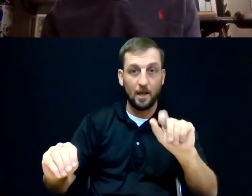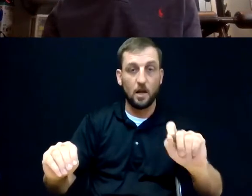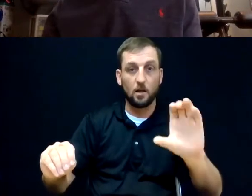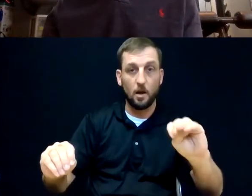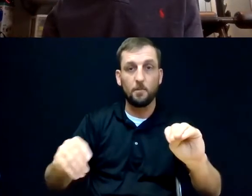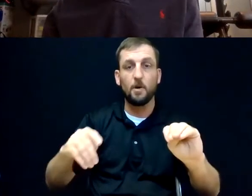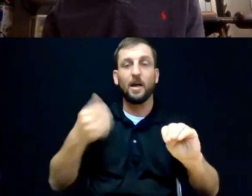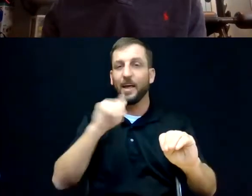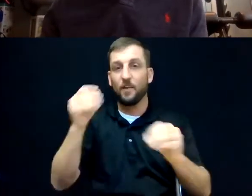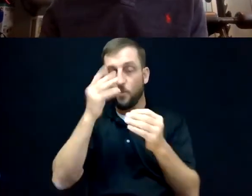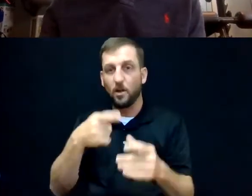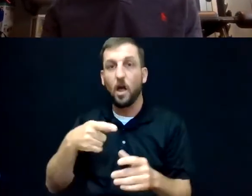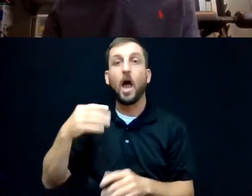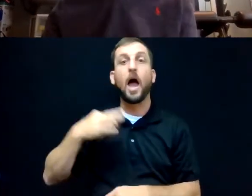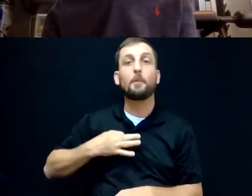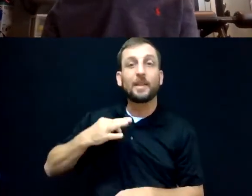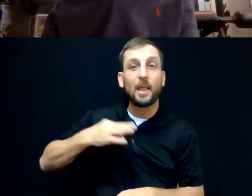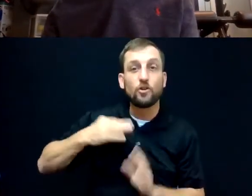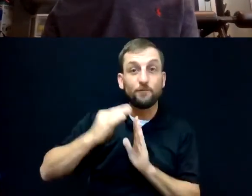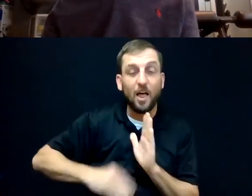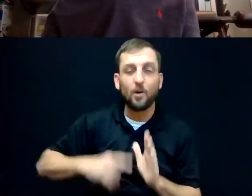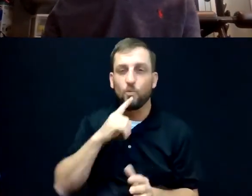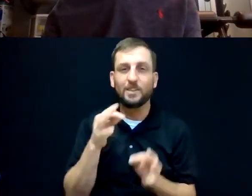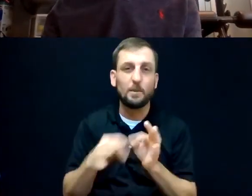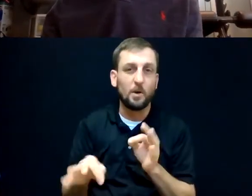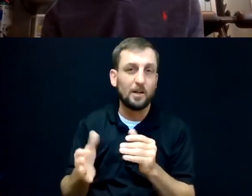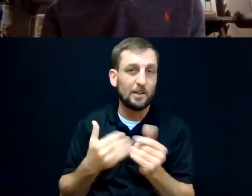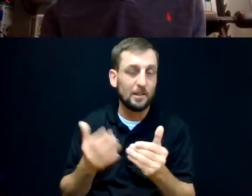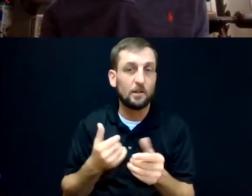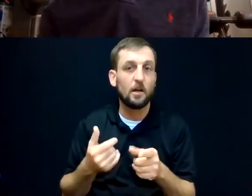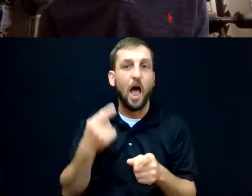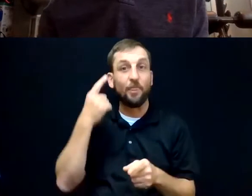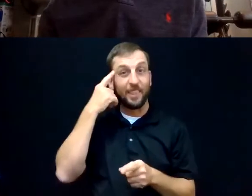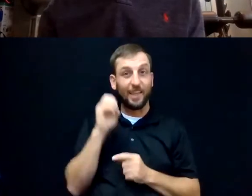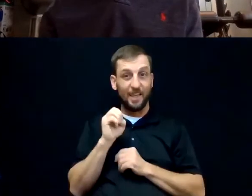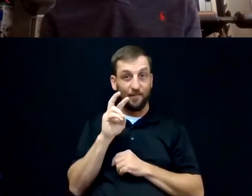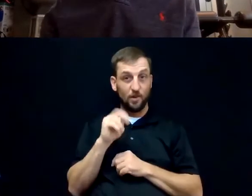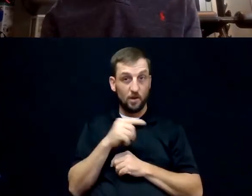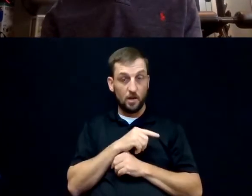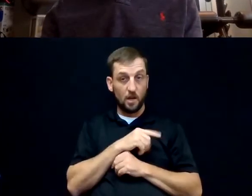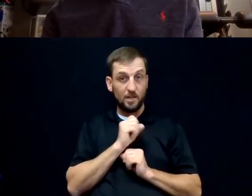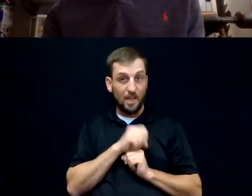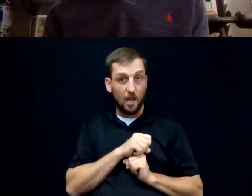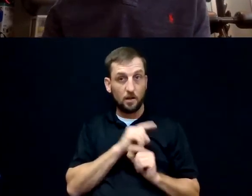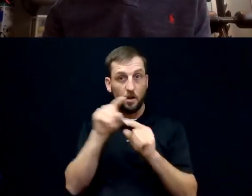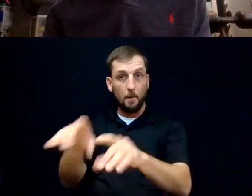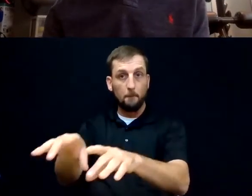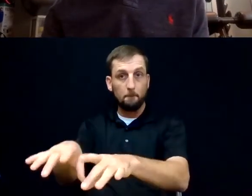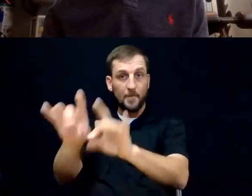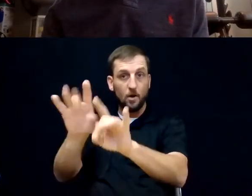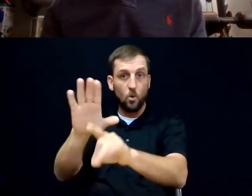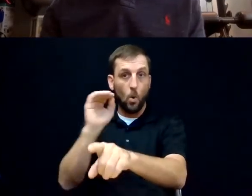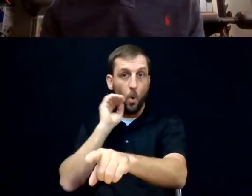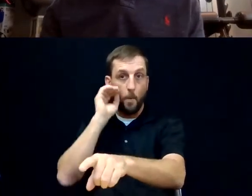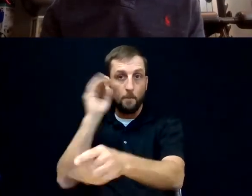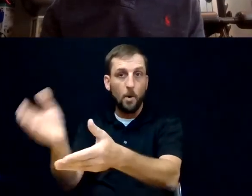out. It's pretty quick and simple. I think they even offer to pick you up from your home and bring you to RTA to take care